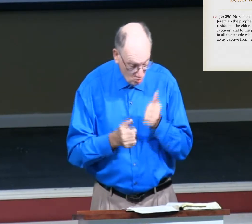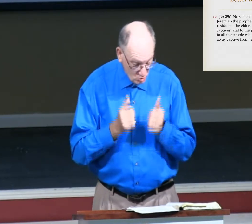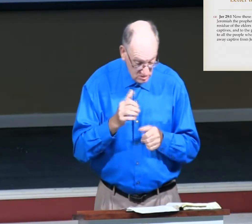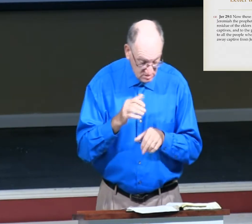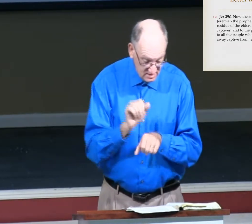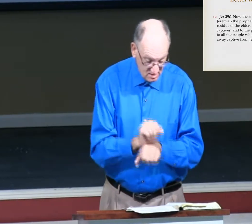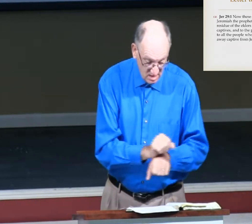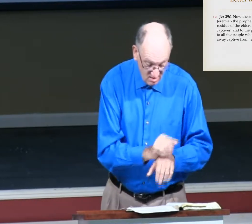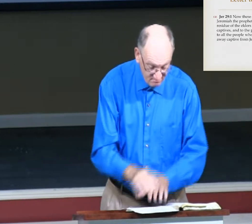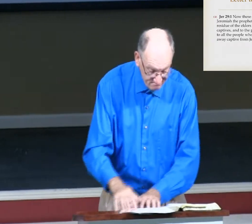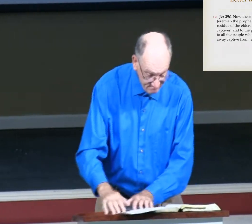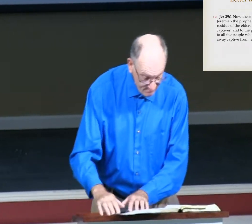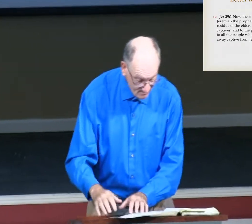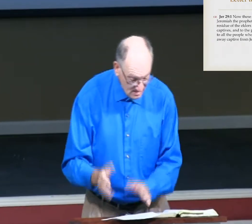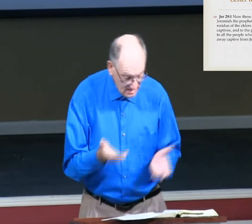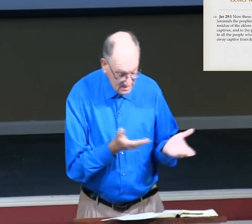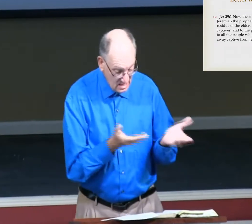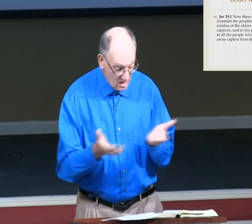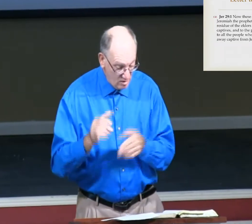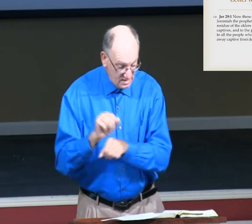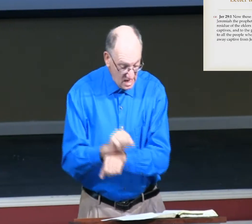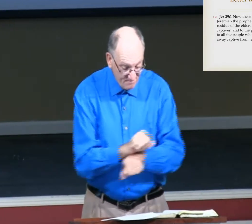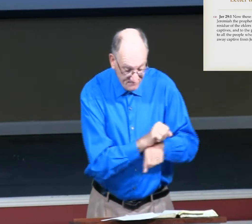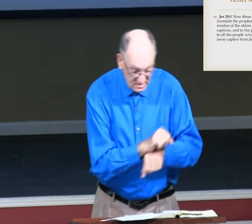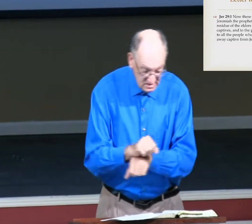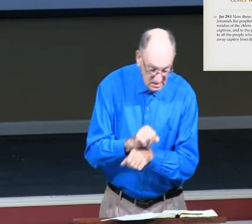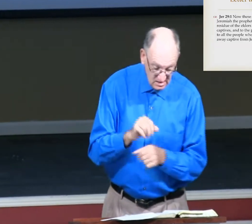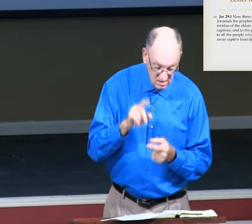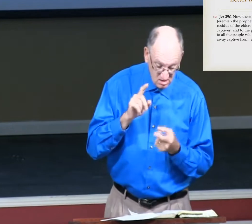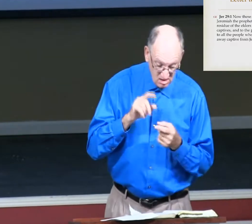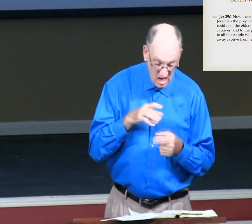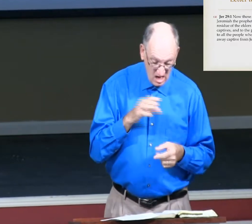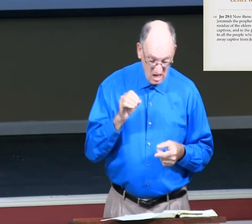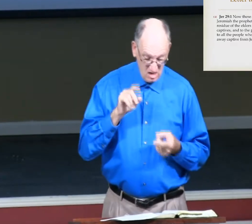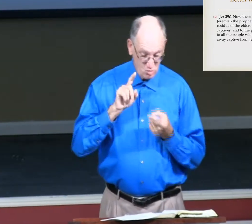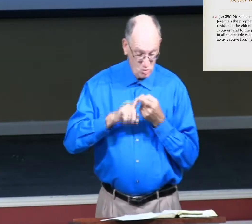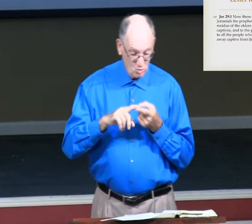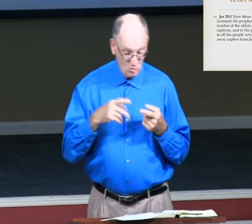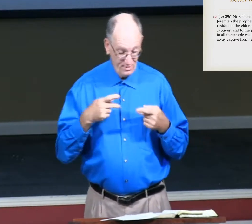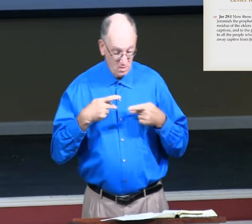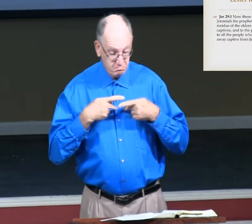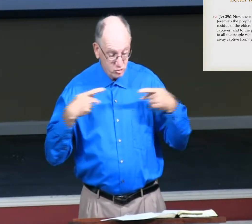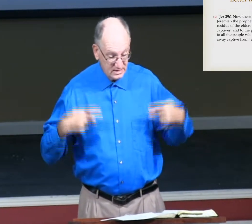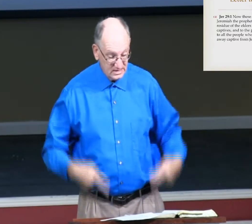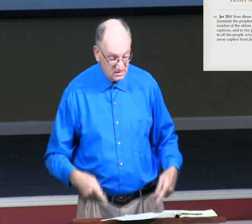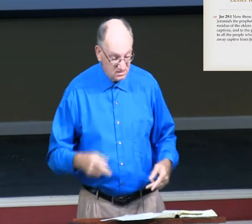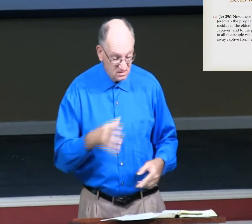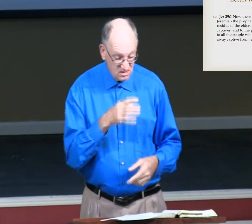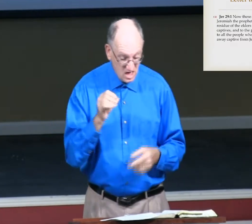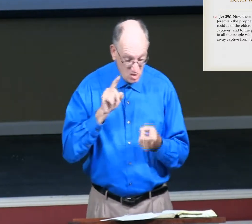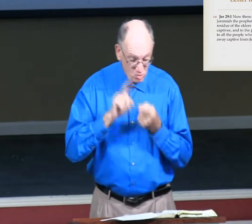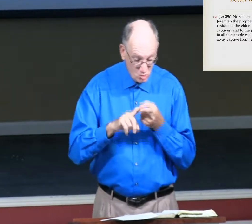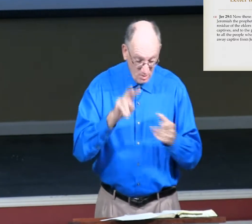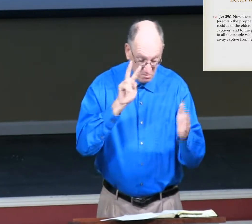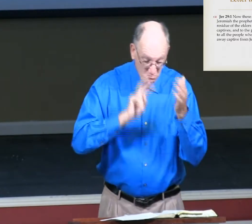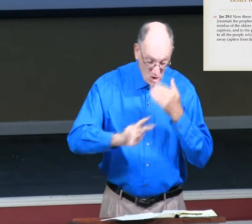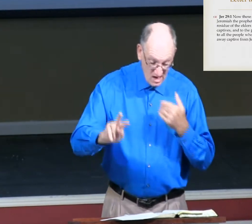captives, and to the priests, and to the prophets, and to all